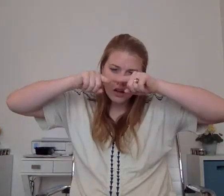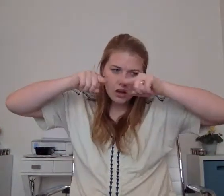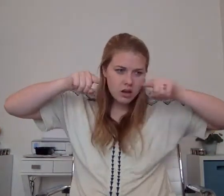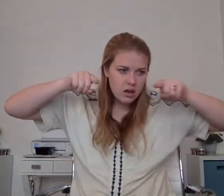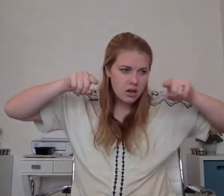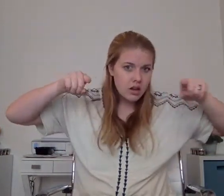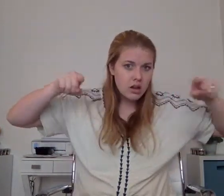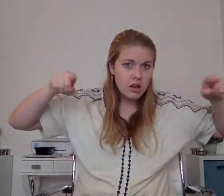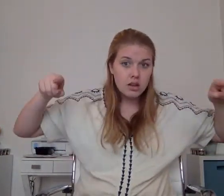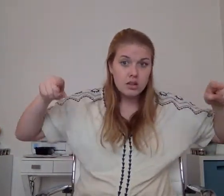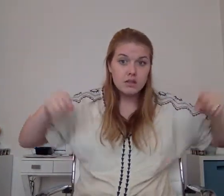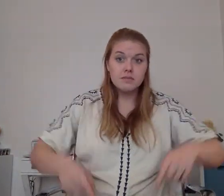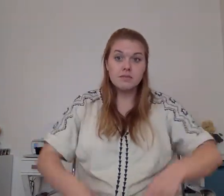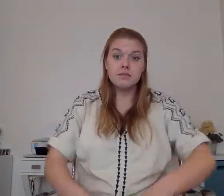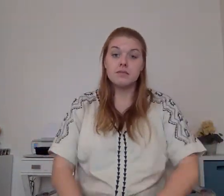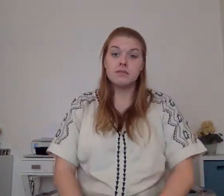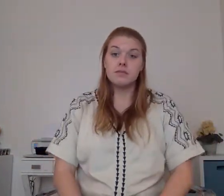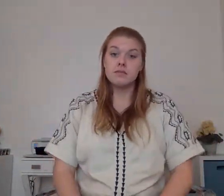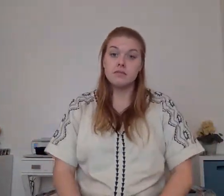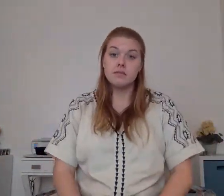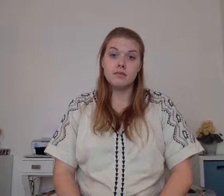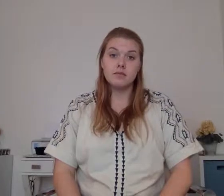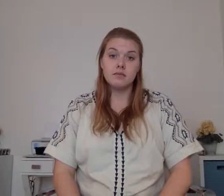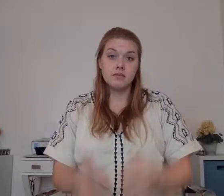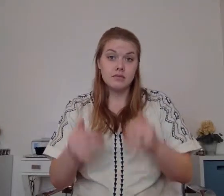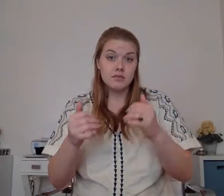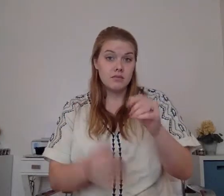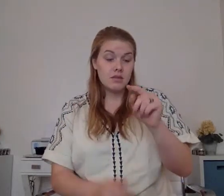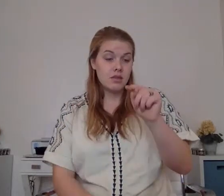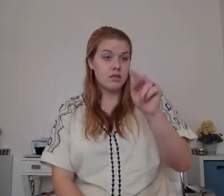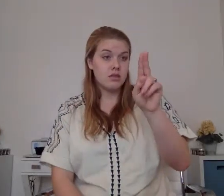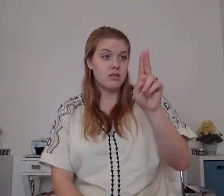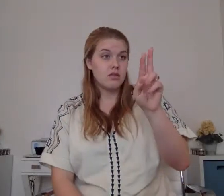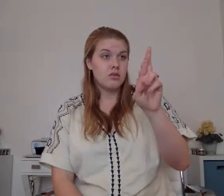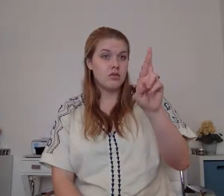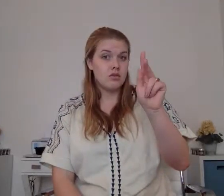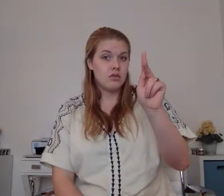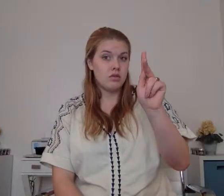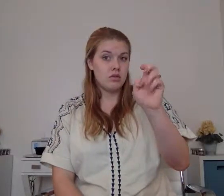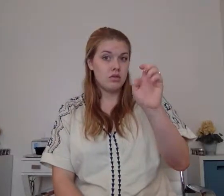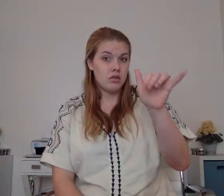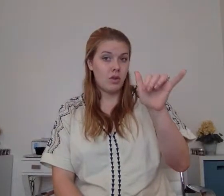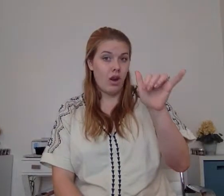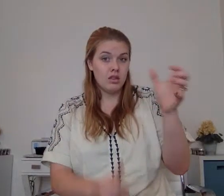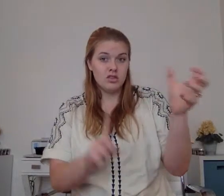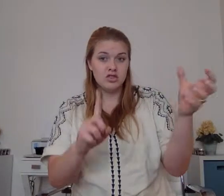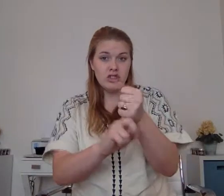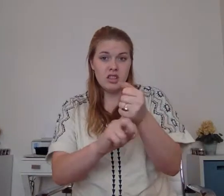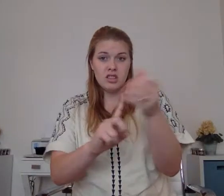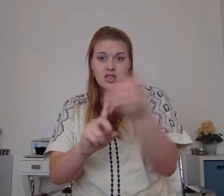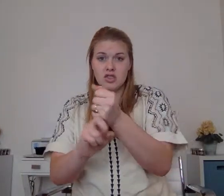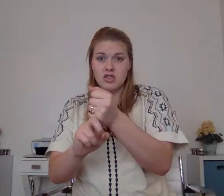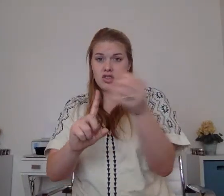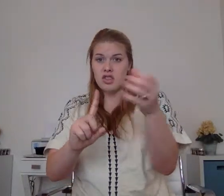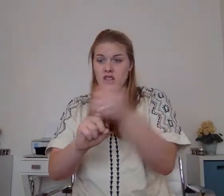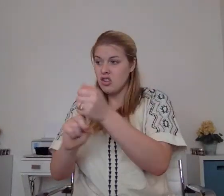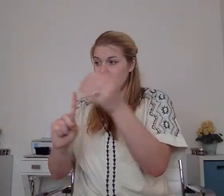the world's biggest jailer for journalists, surpassing even China's sad record.